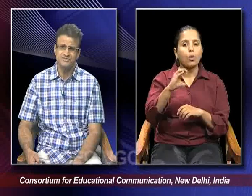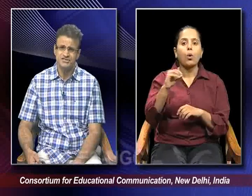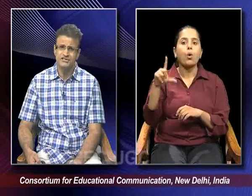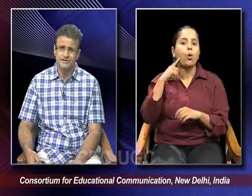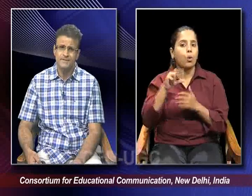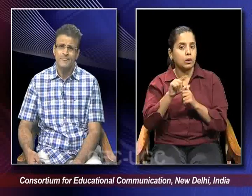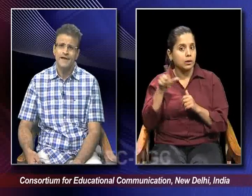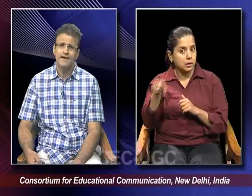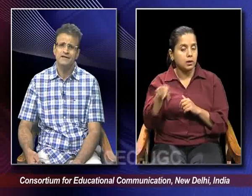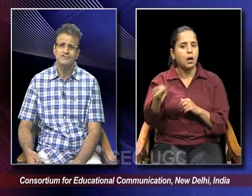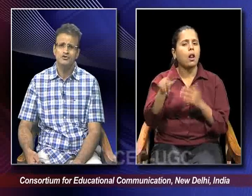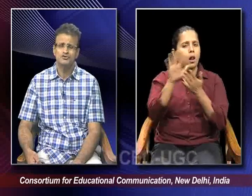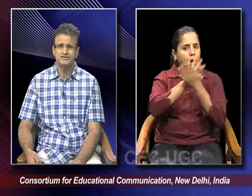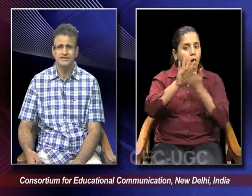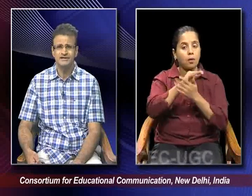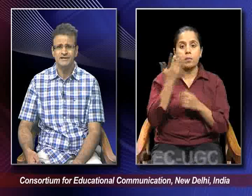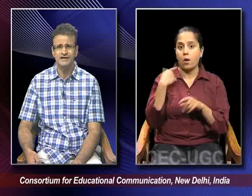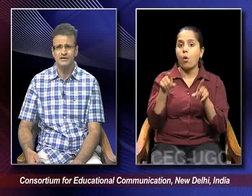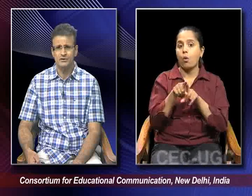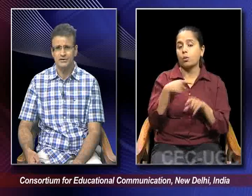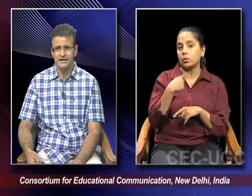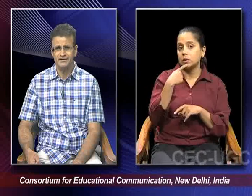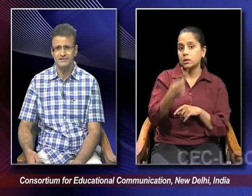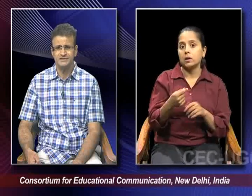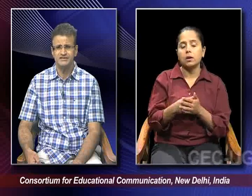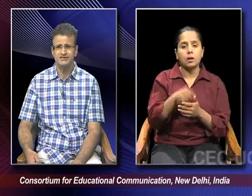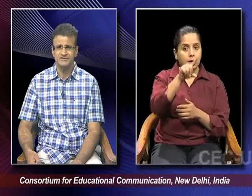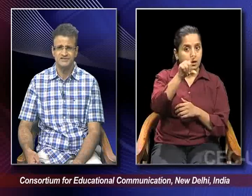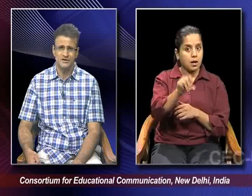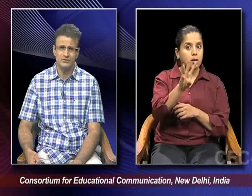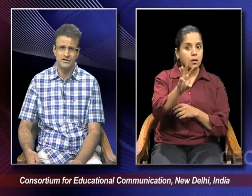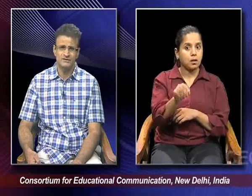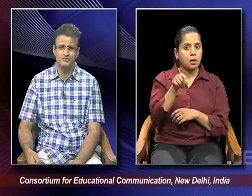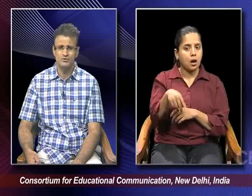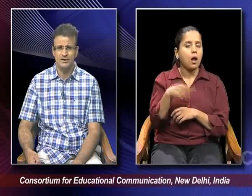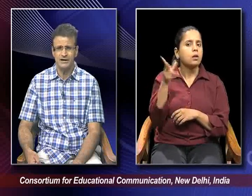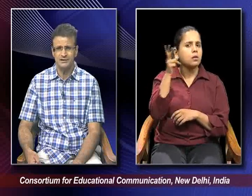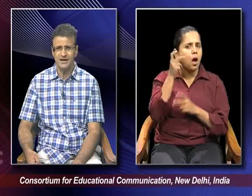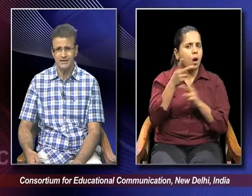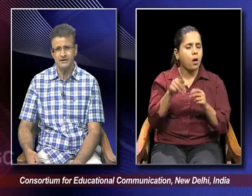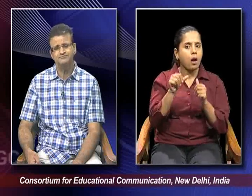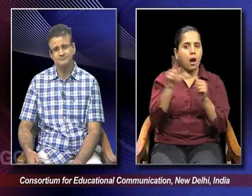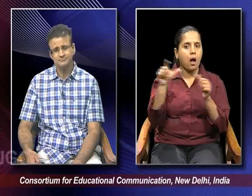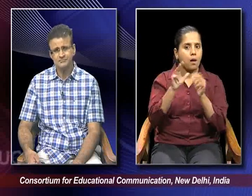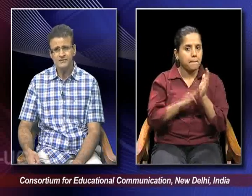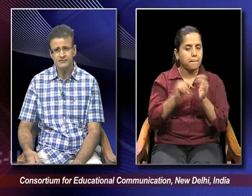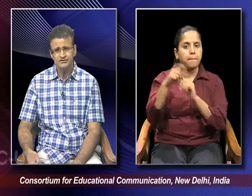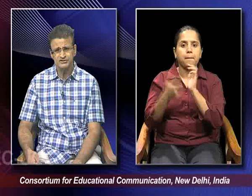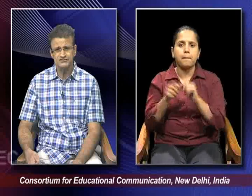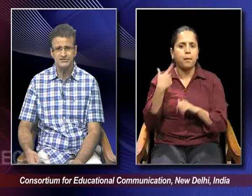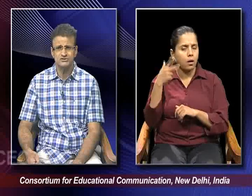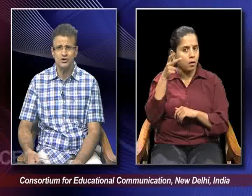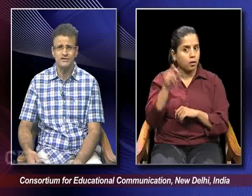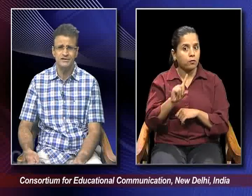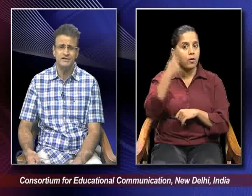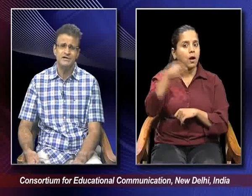censorship machinery. And we also see that during 1930s, when the sound came through Alamara, which was the